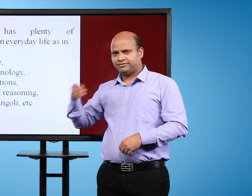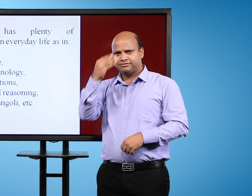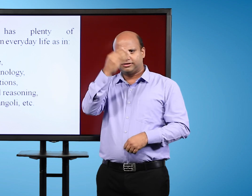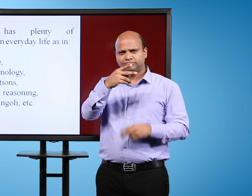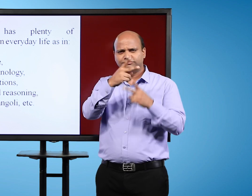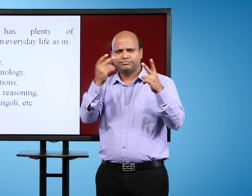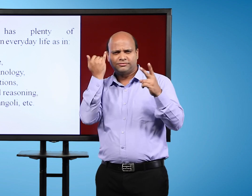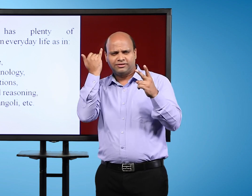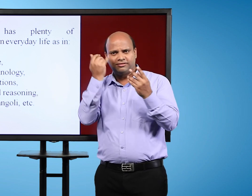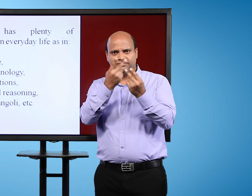design creations,